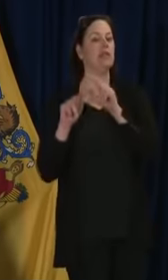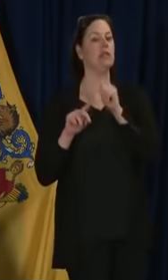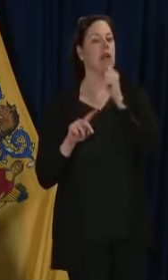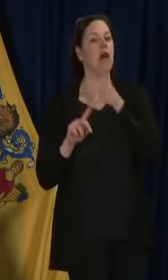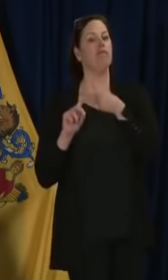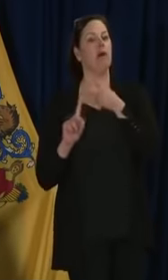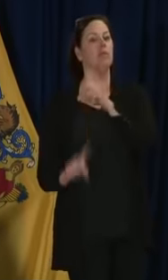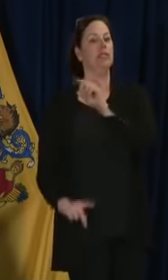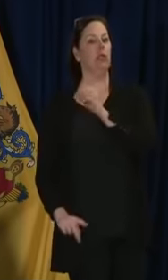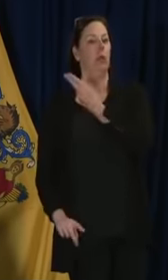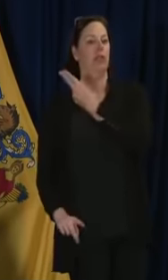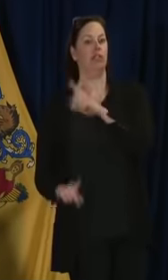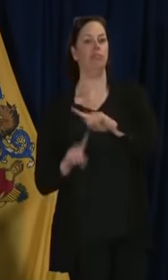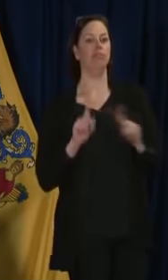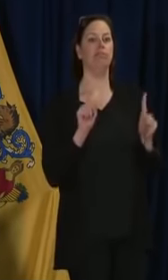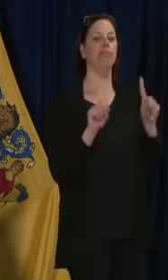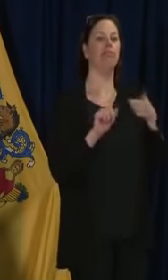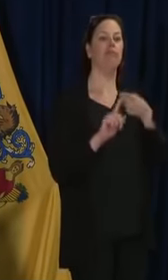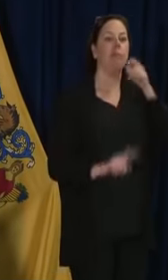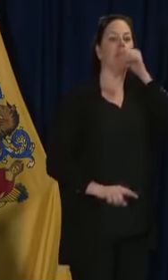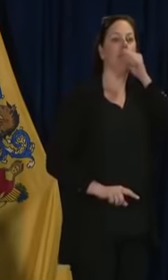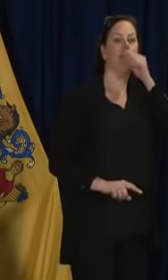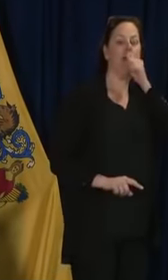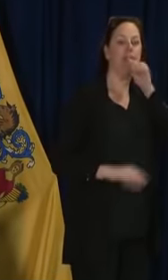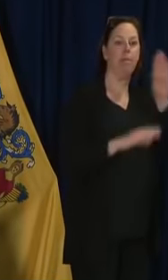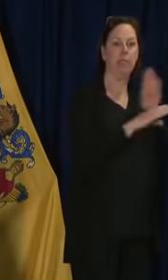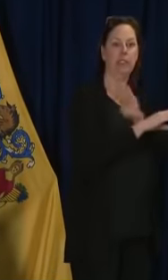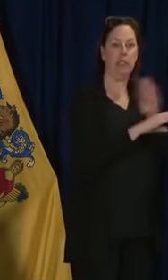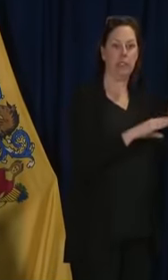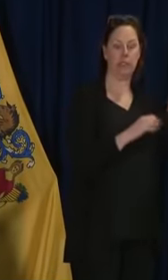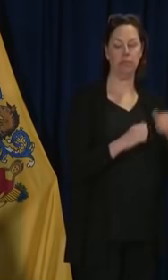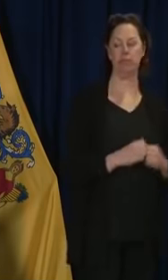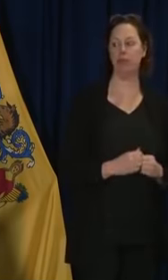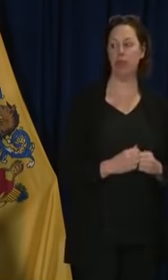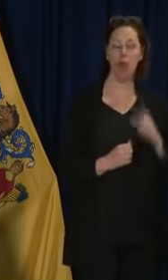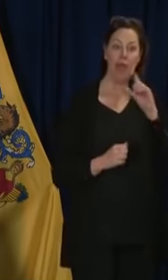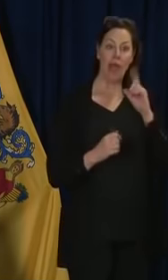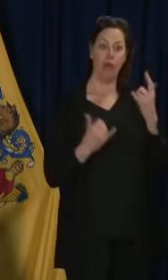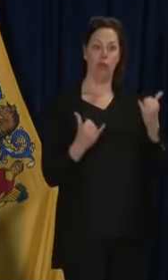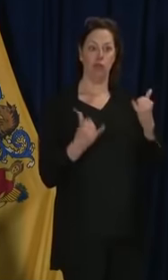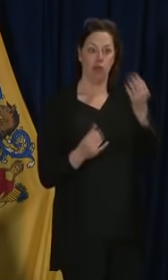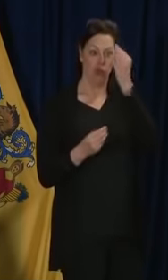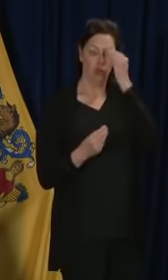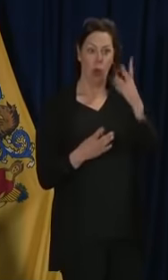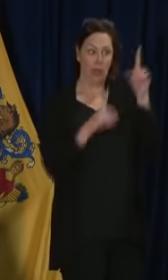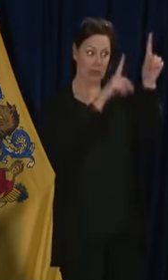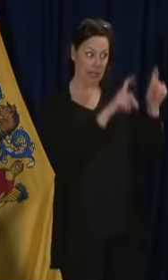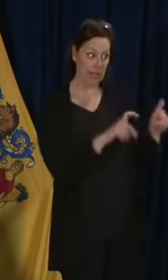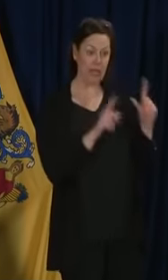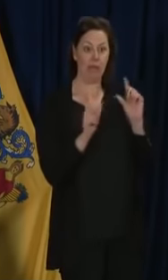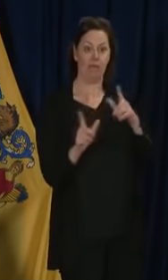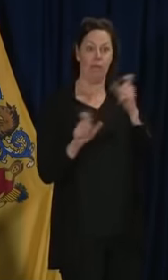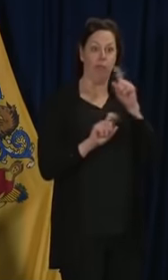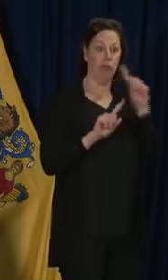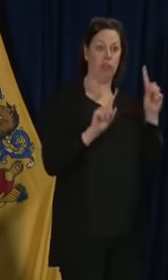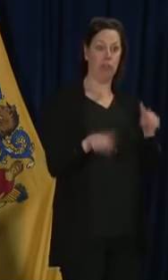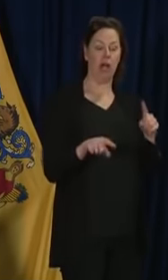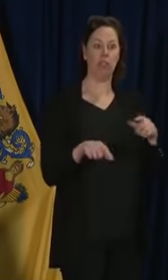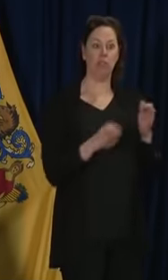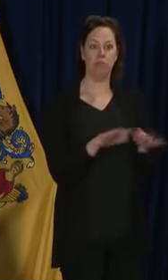just recognize that the good news is the scale is significant, the speed is significant, but we have